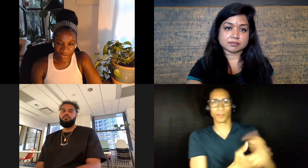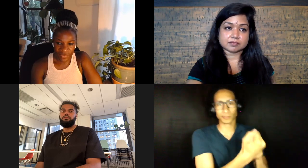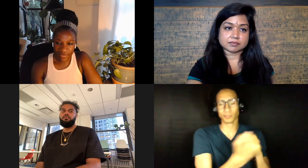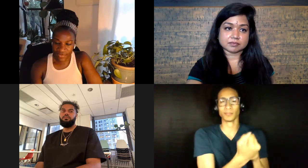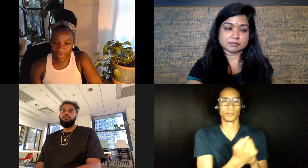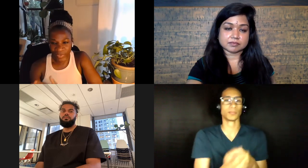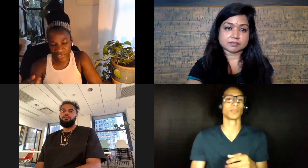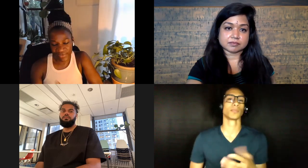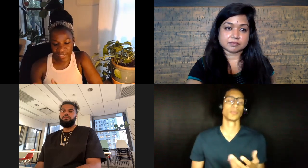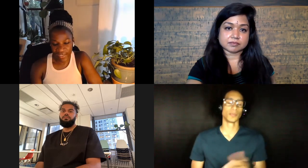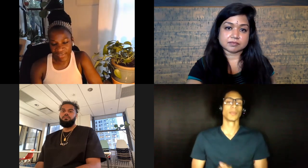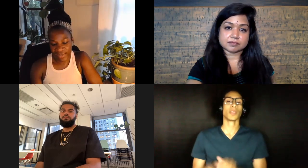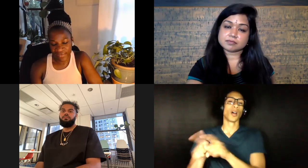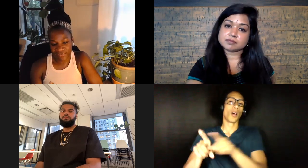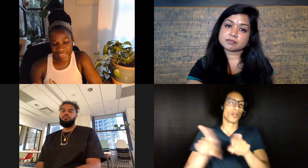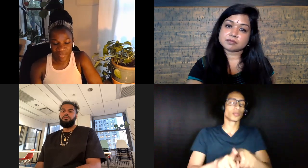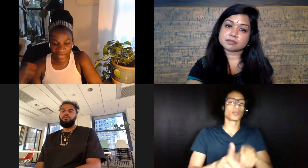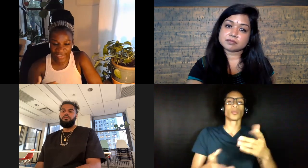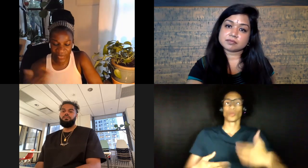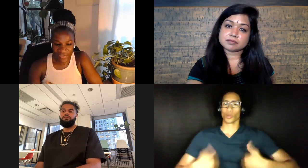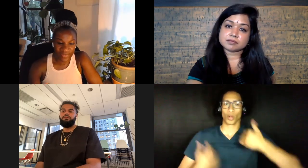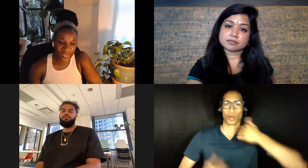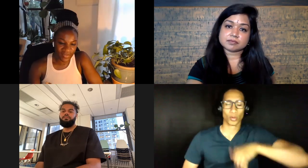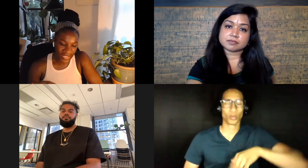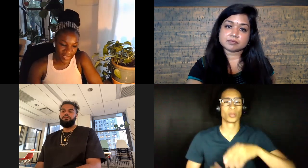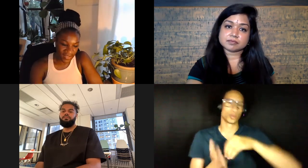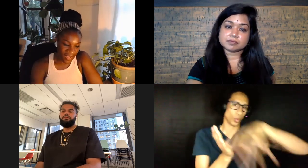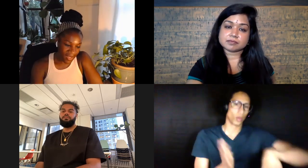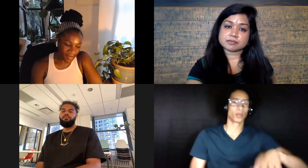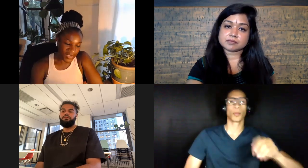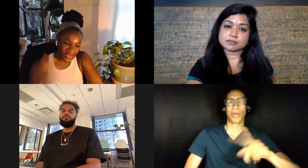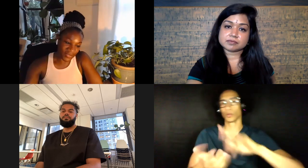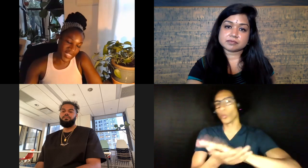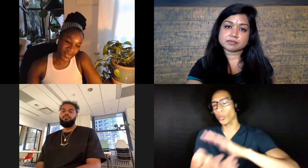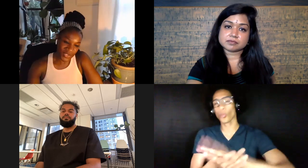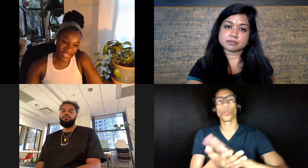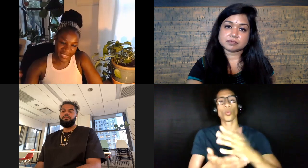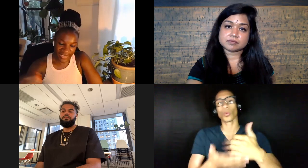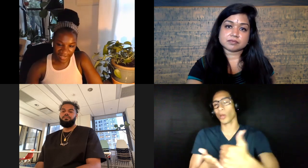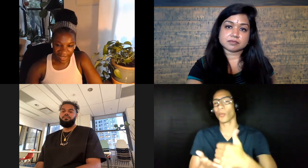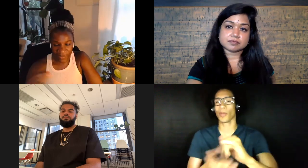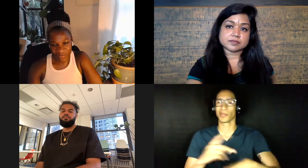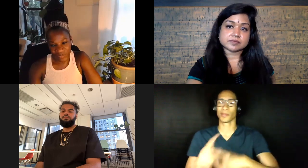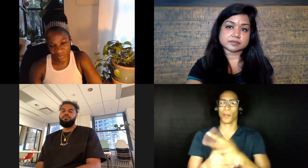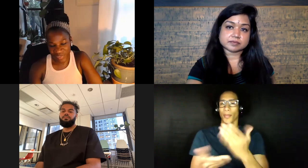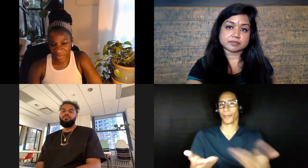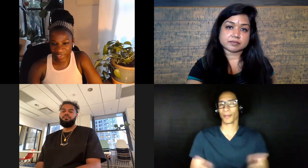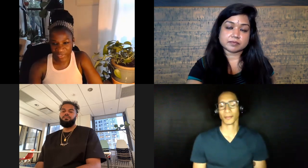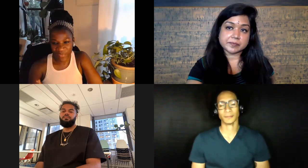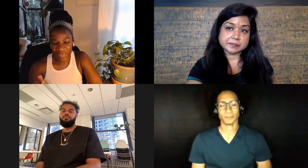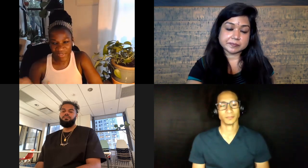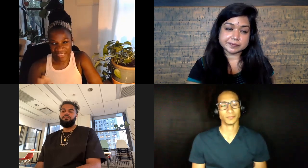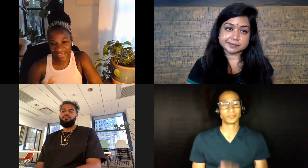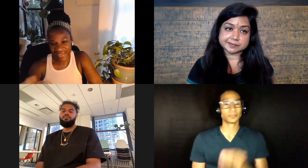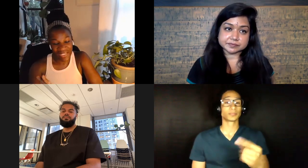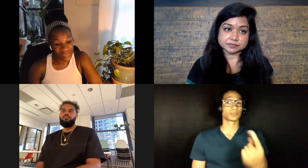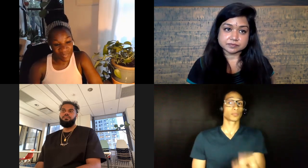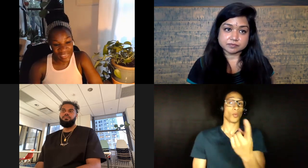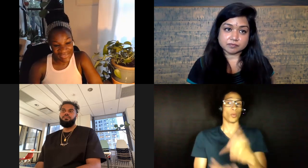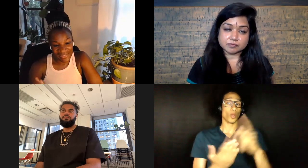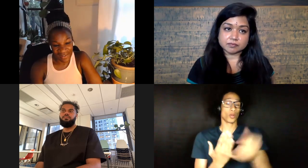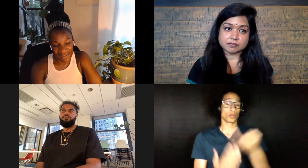that's my latest work. And then I do some writing and editing at Pitchfork, and music writing just in general. I'm